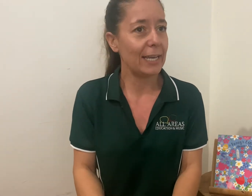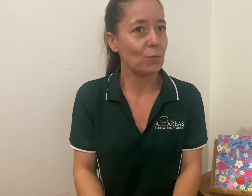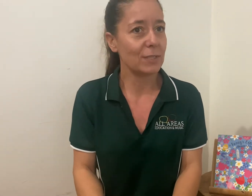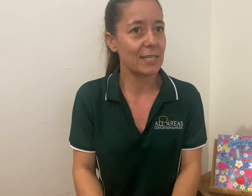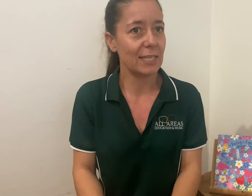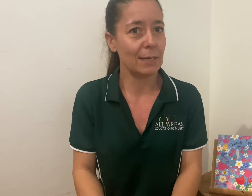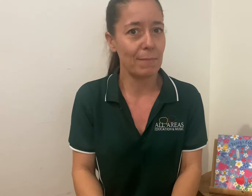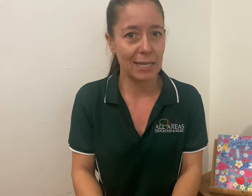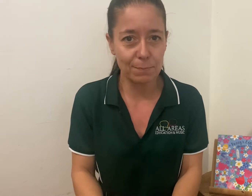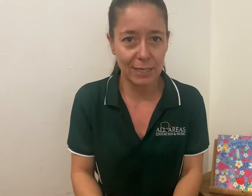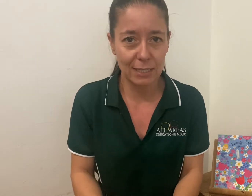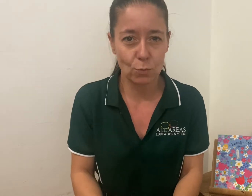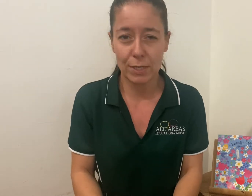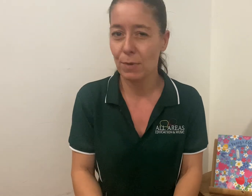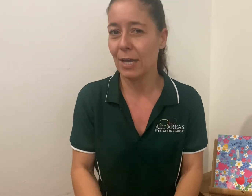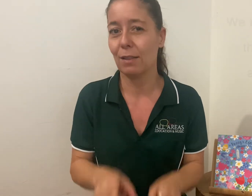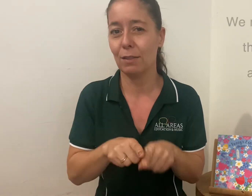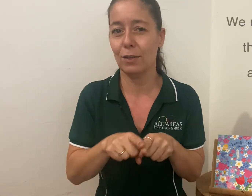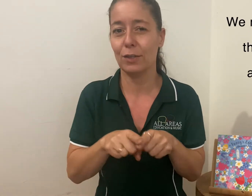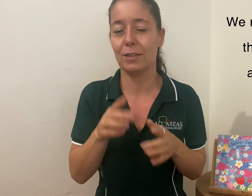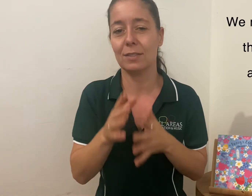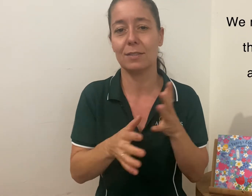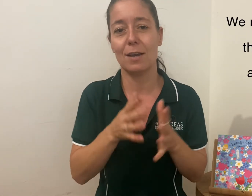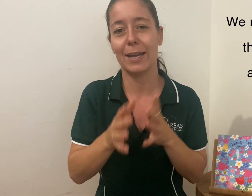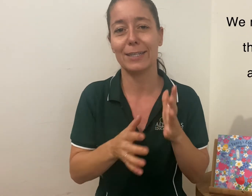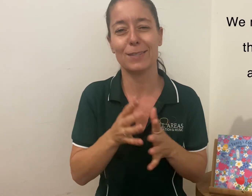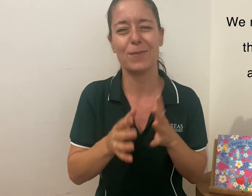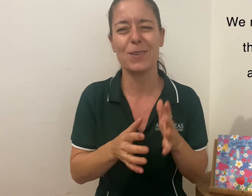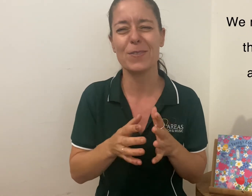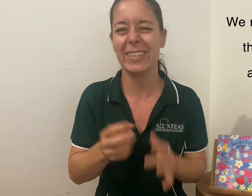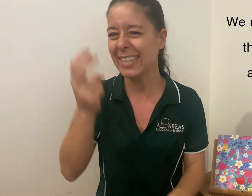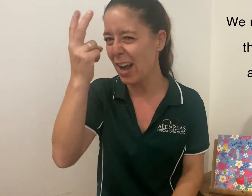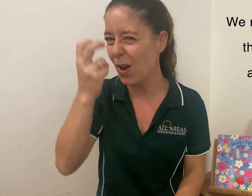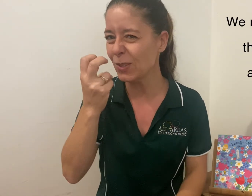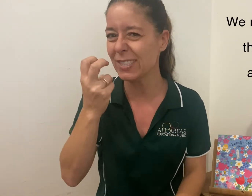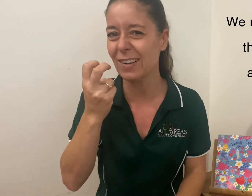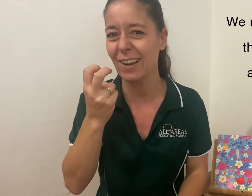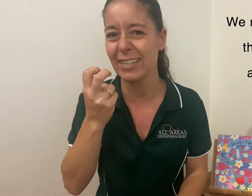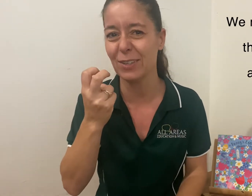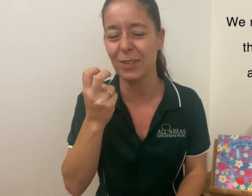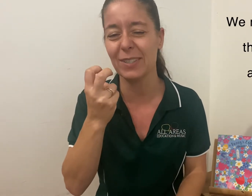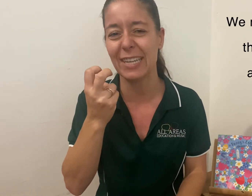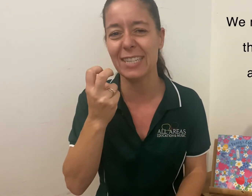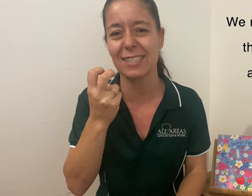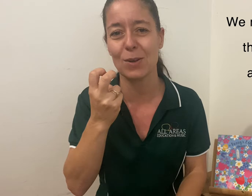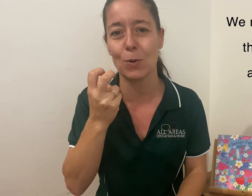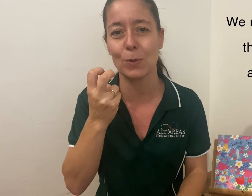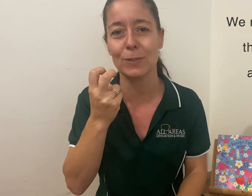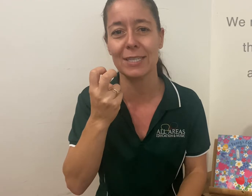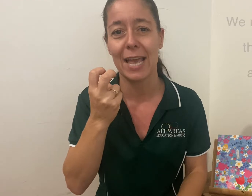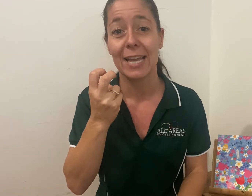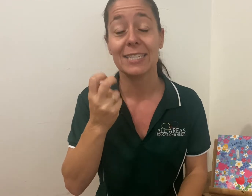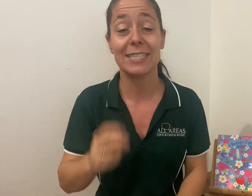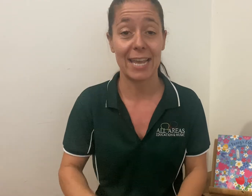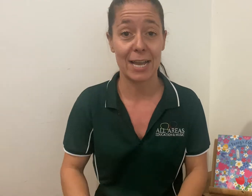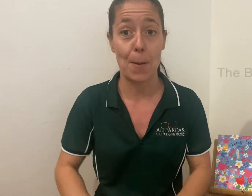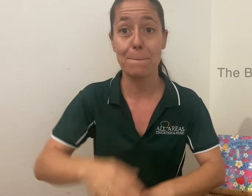was thinking maybe we might learn the signs for a really old song I know. It's called Down by